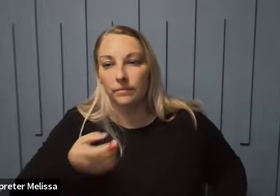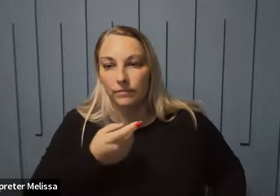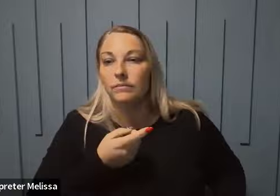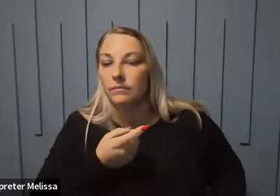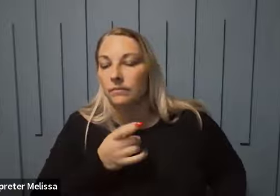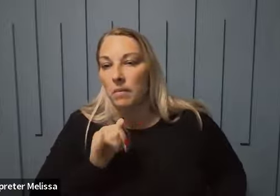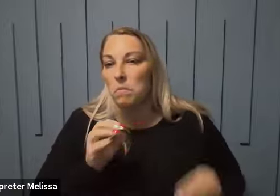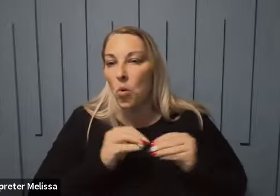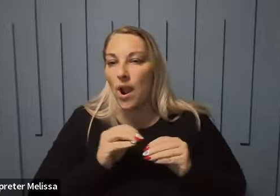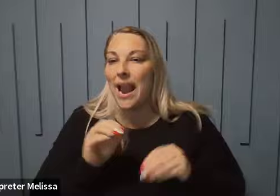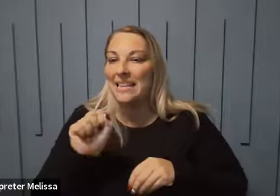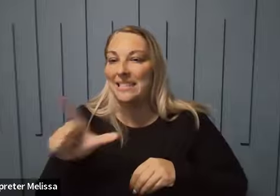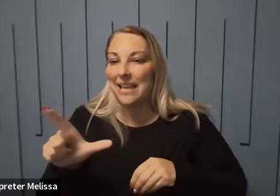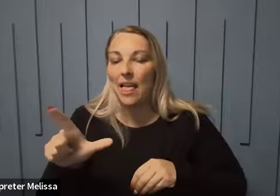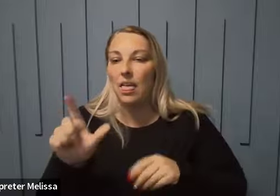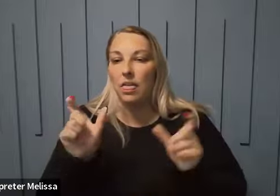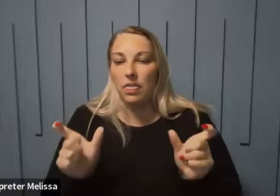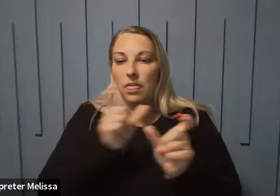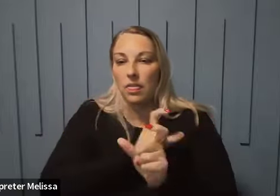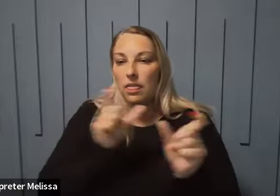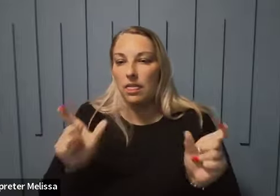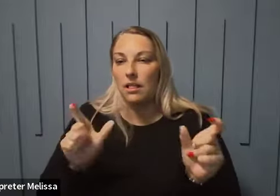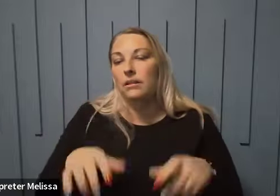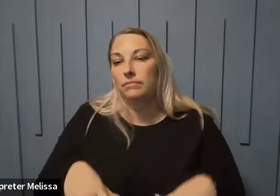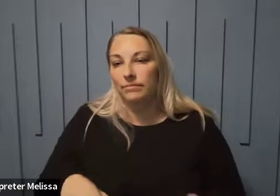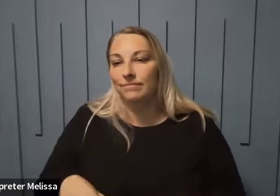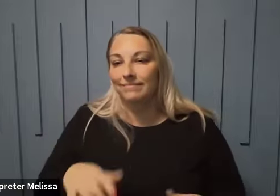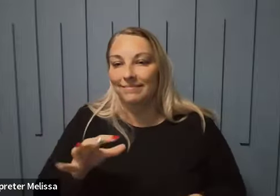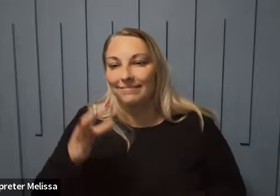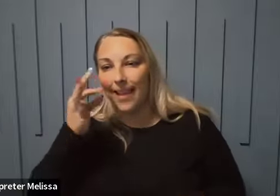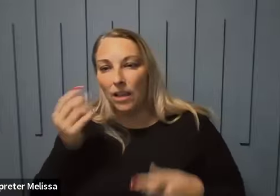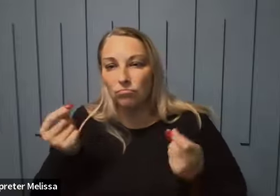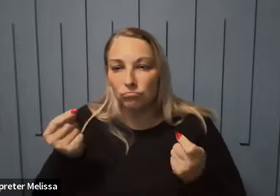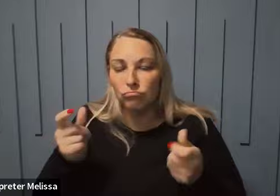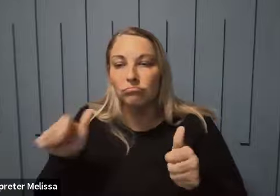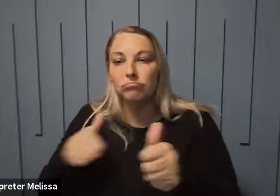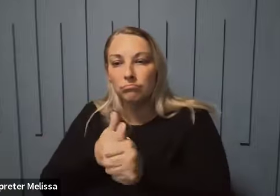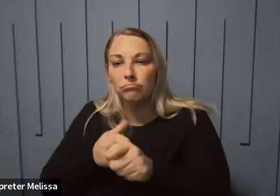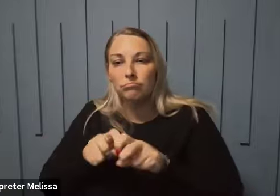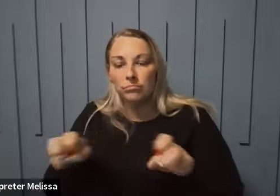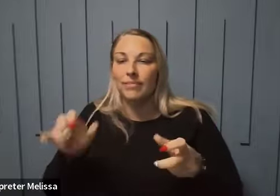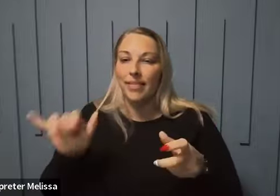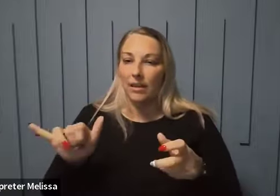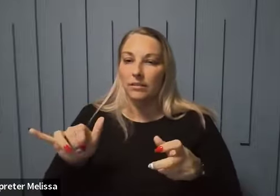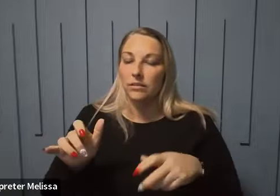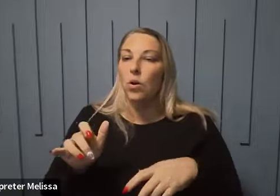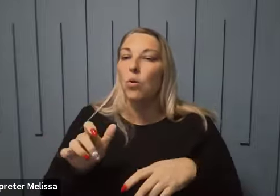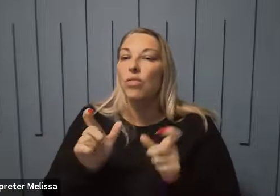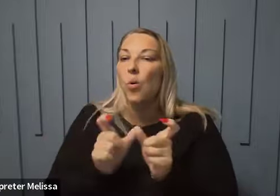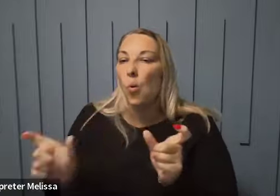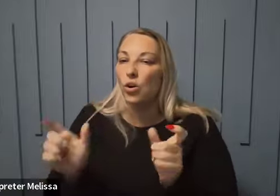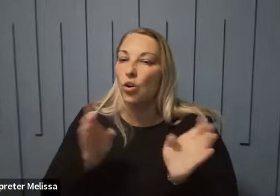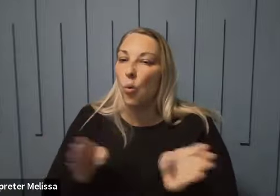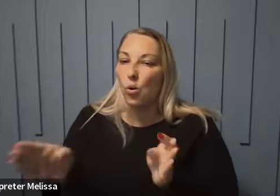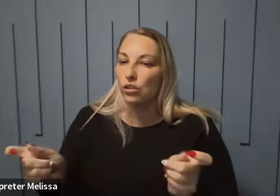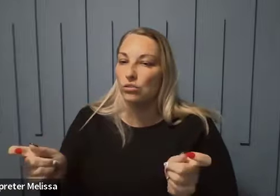behind. And that sounded nothing like the cat hid behind the sofa. So there's 2 different languages that we are working with. And